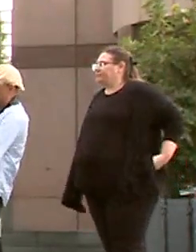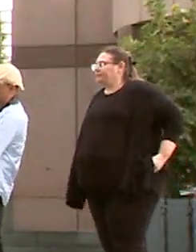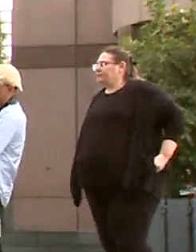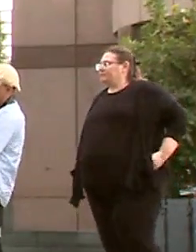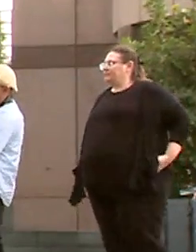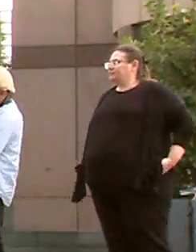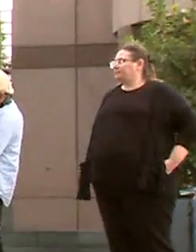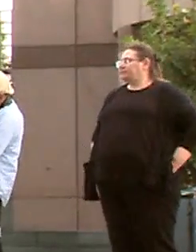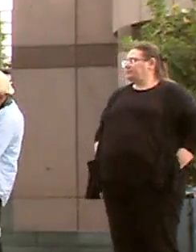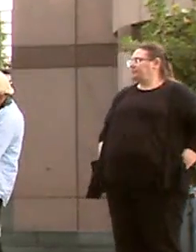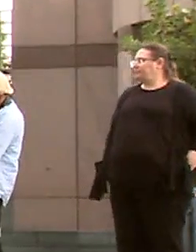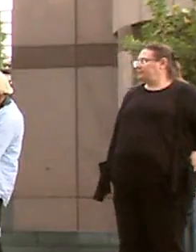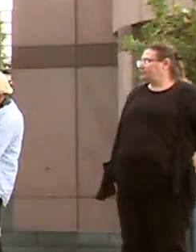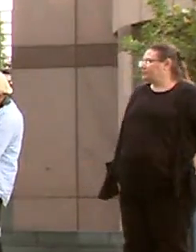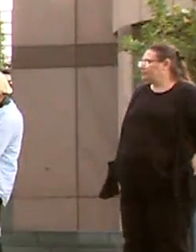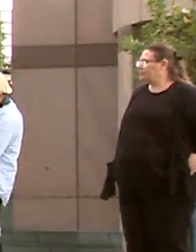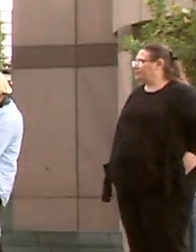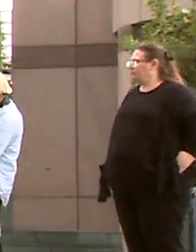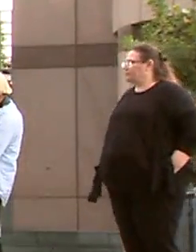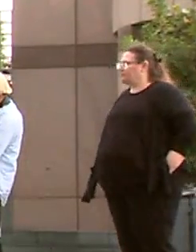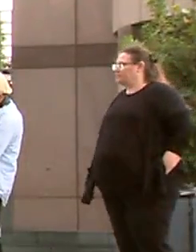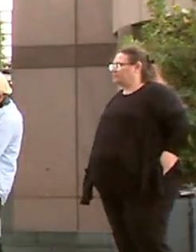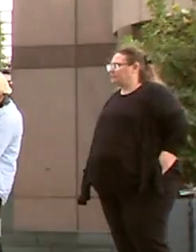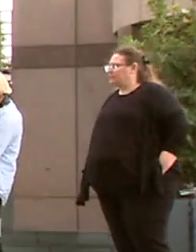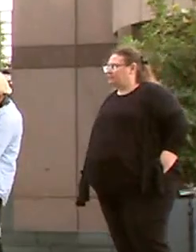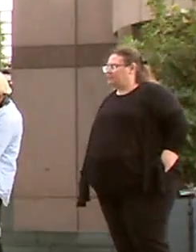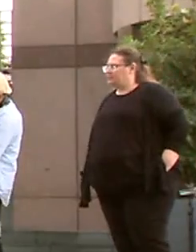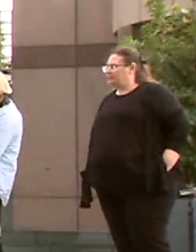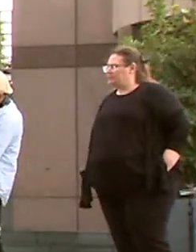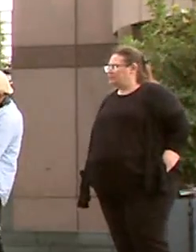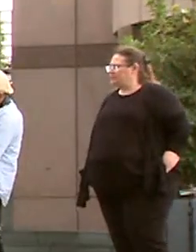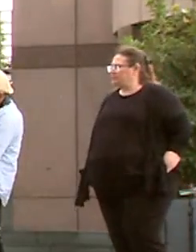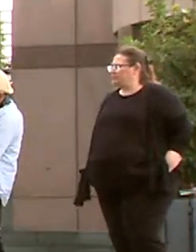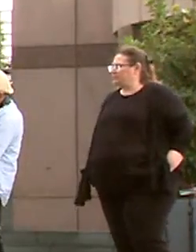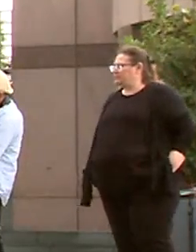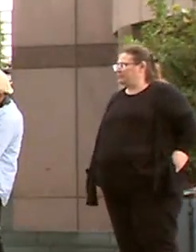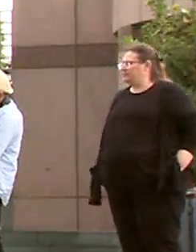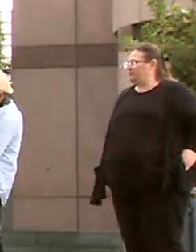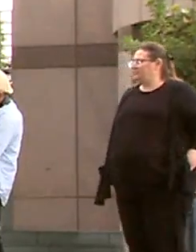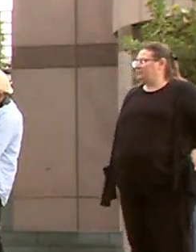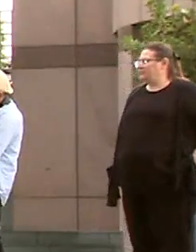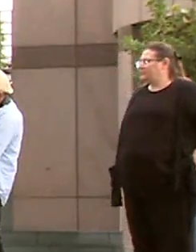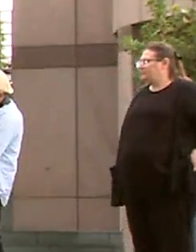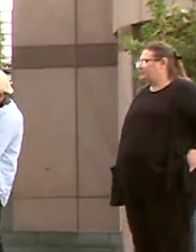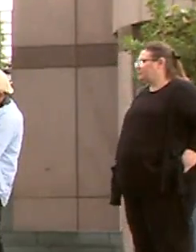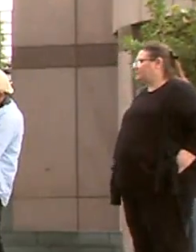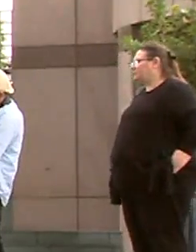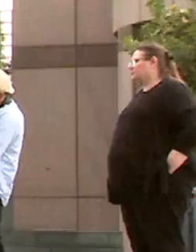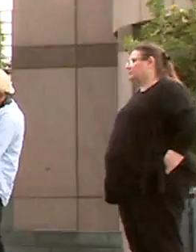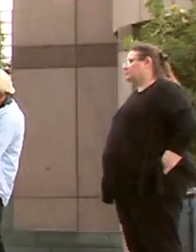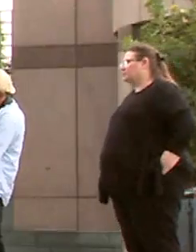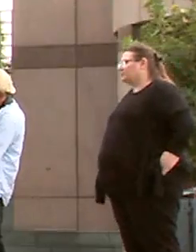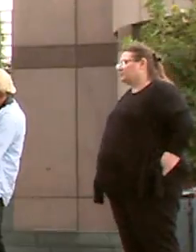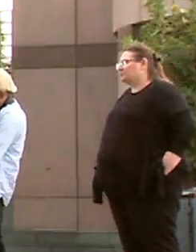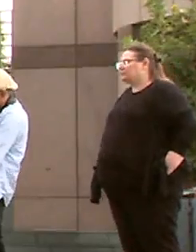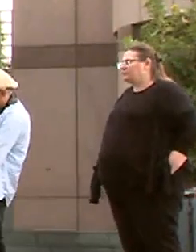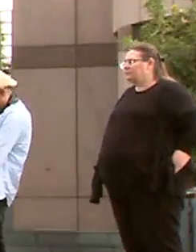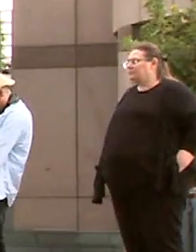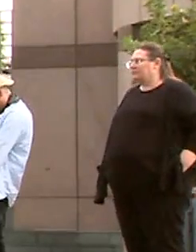redefine that word disability, what is it? You know, who gets to be disabled? Who gets to tell those